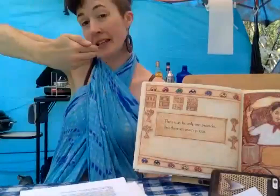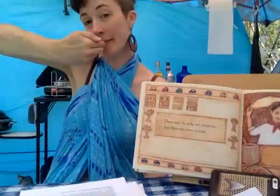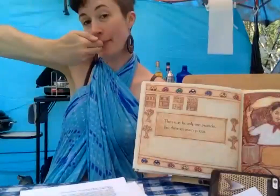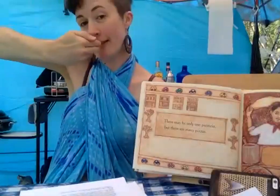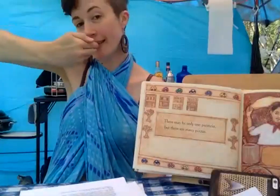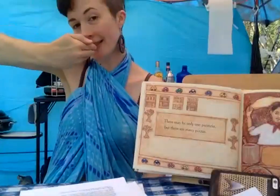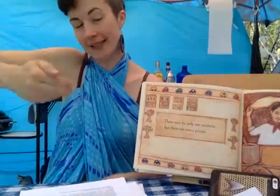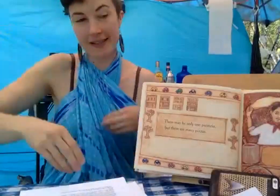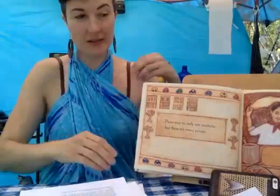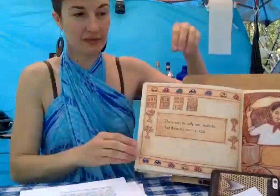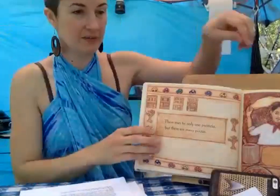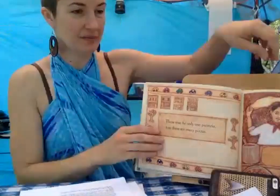many pizzas.